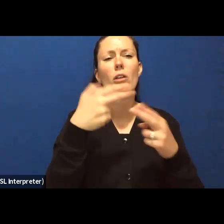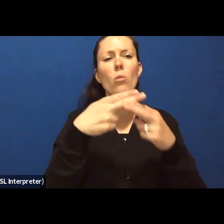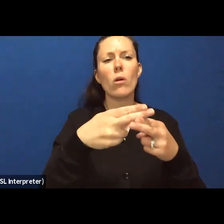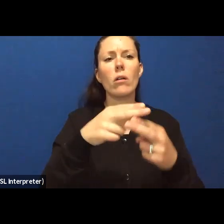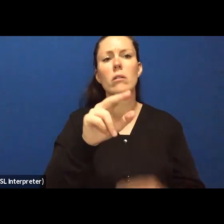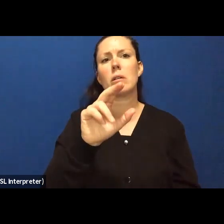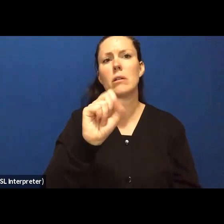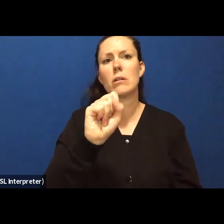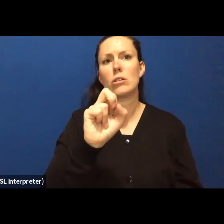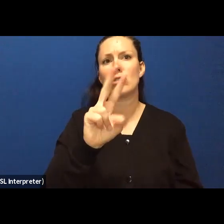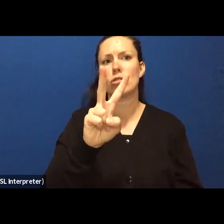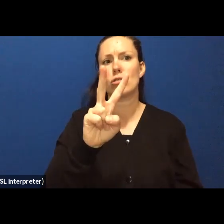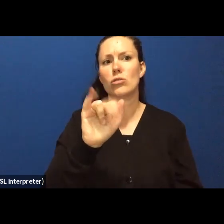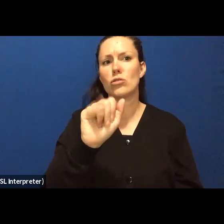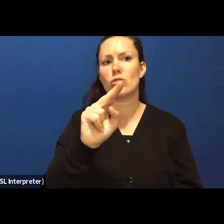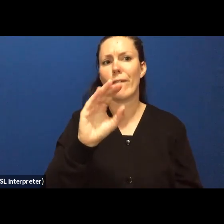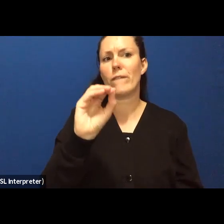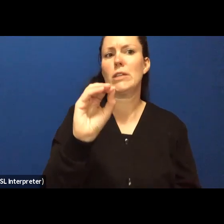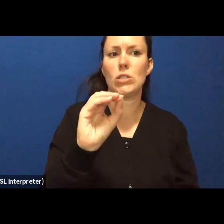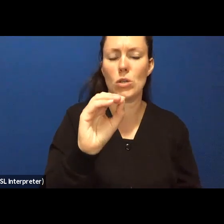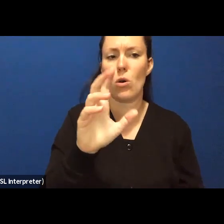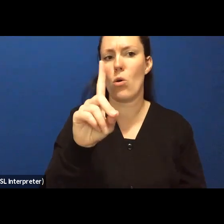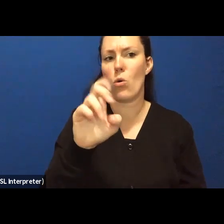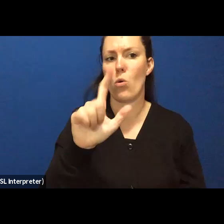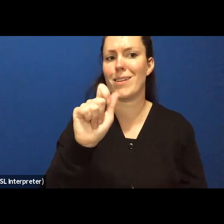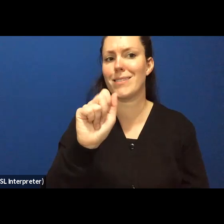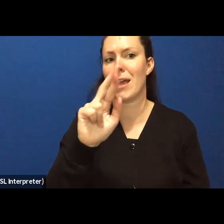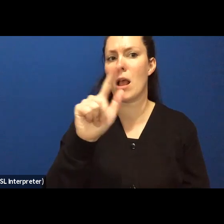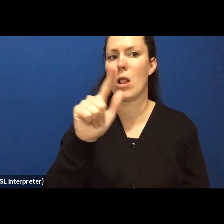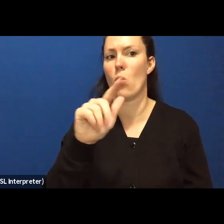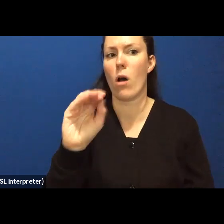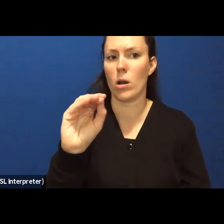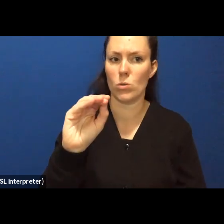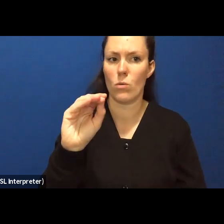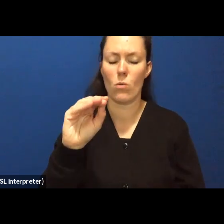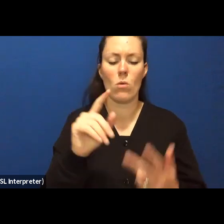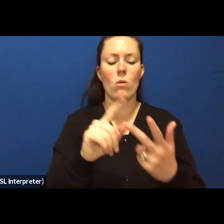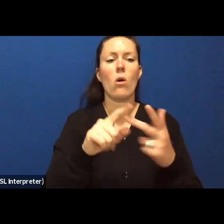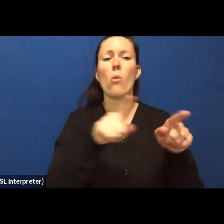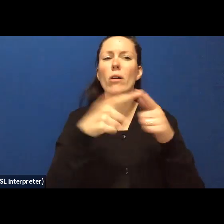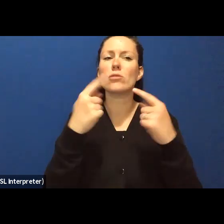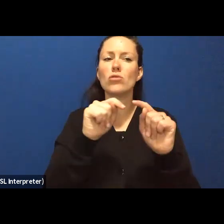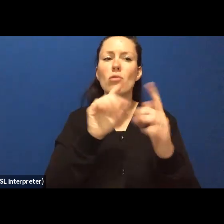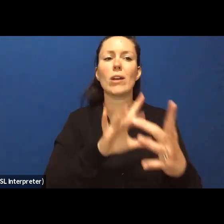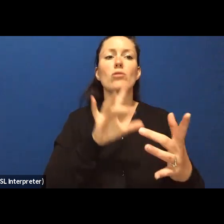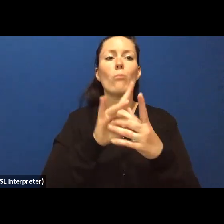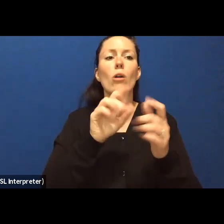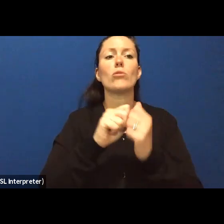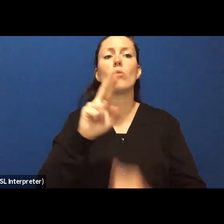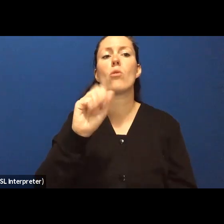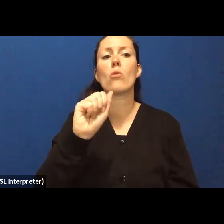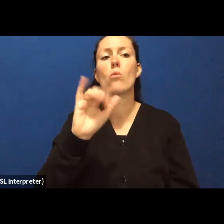de la Raza. We're also trying to partner up with local racial justice